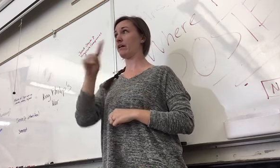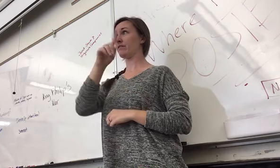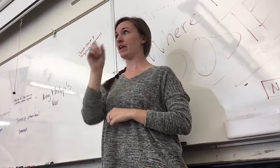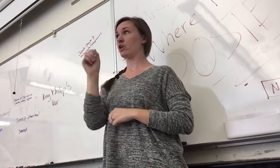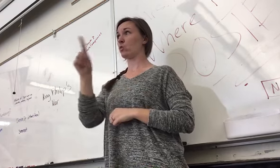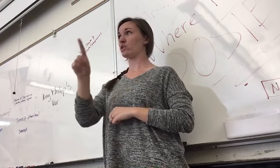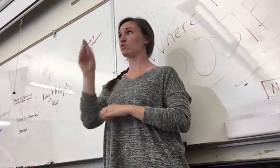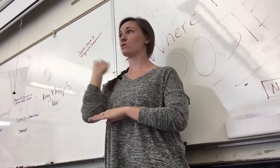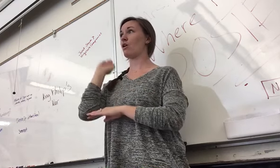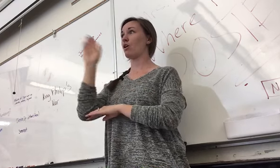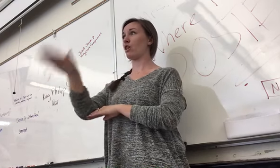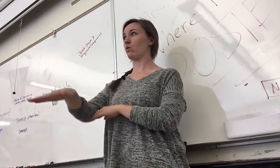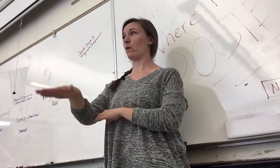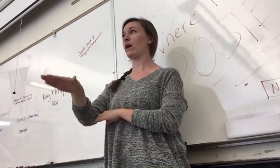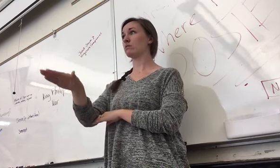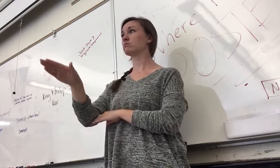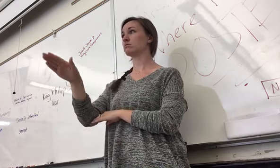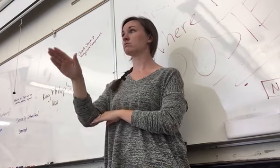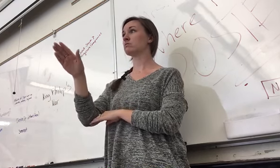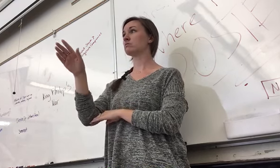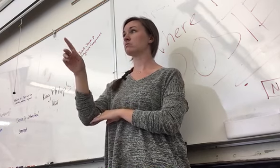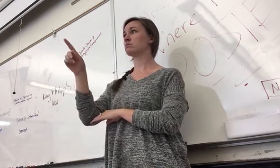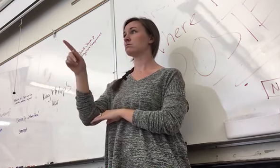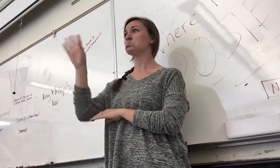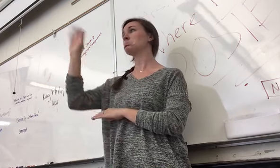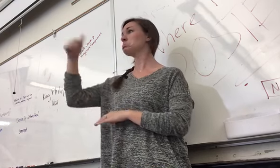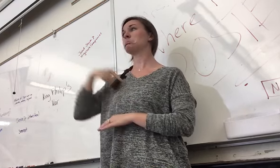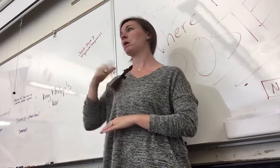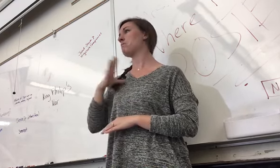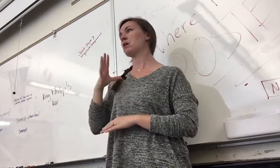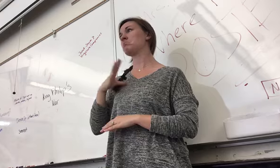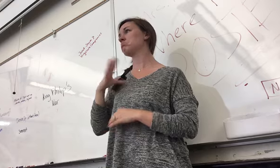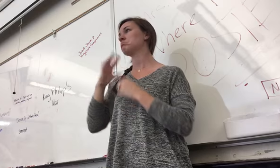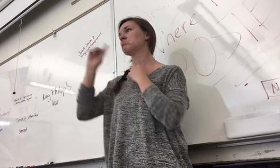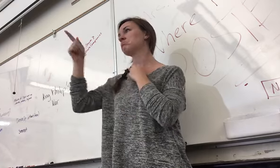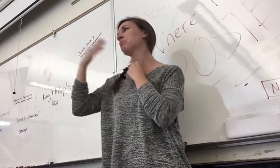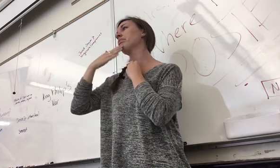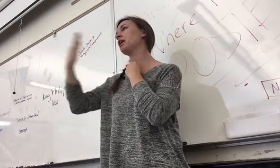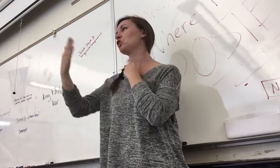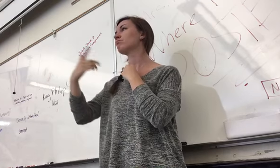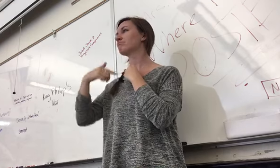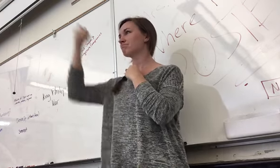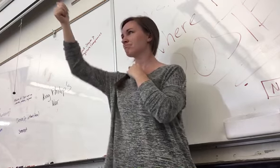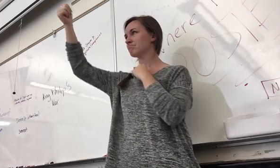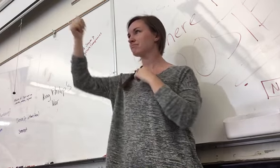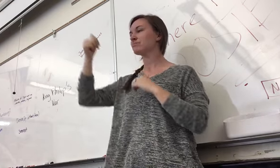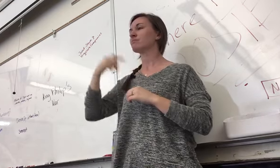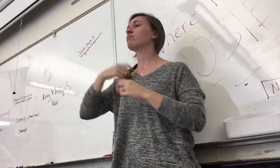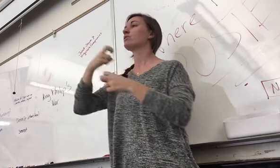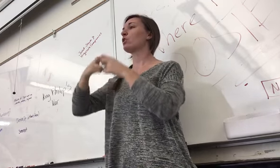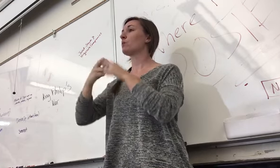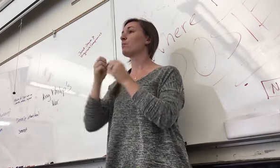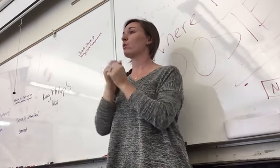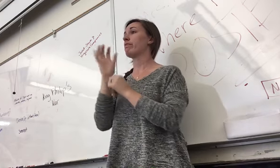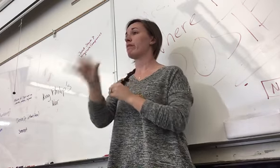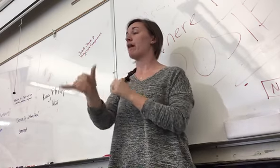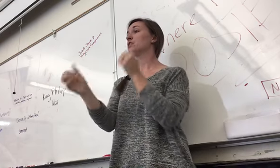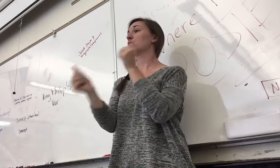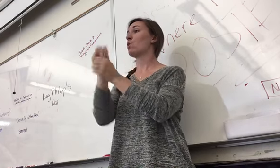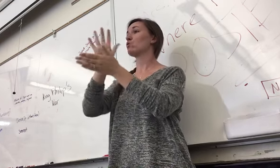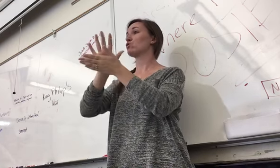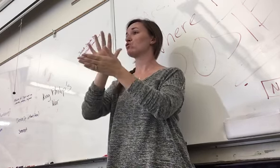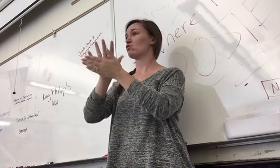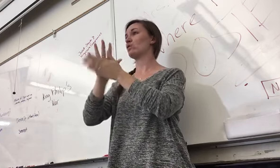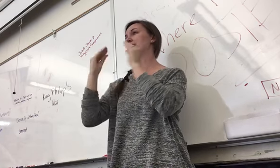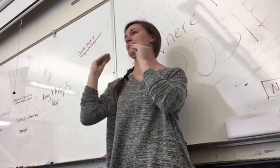the way on Puritan America, the entire DBQ. The problem with that is that the most schools actually teach that